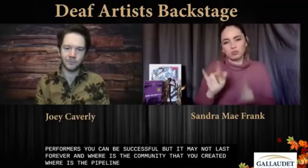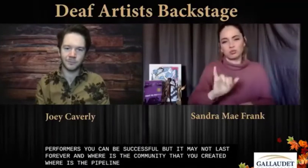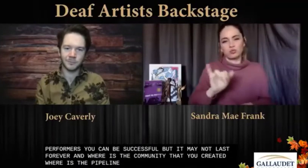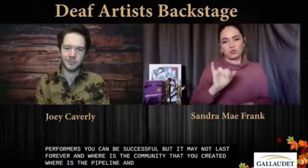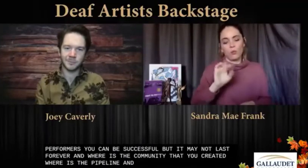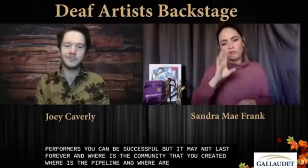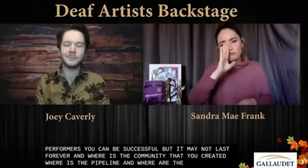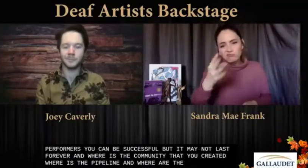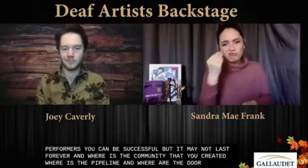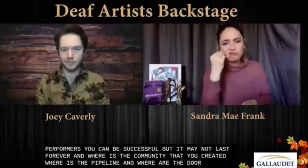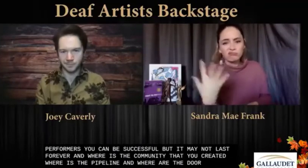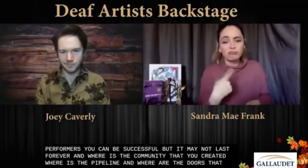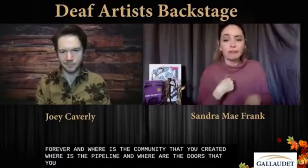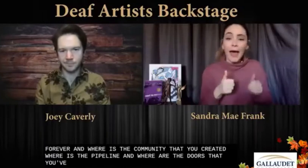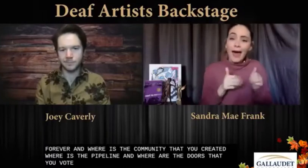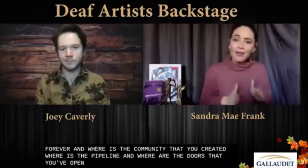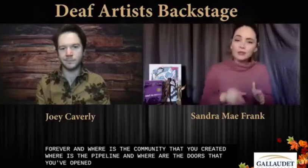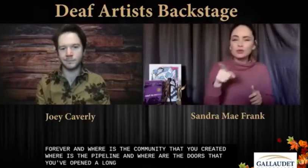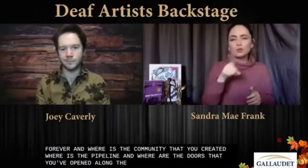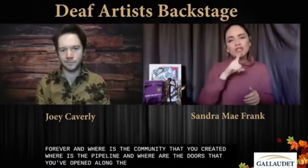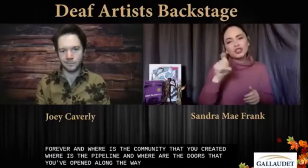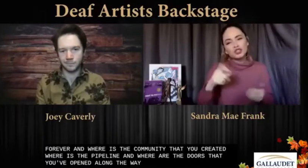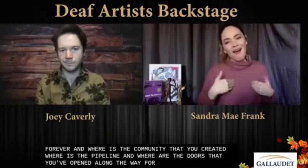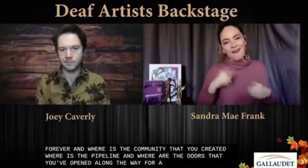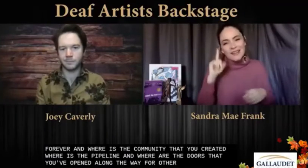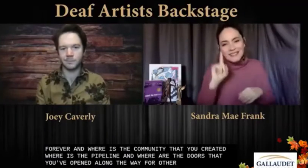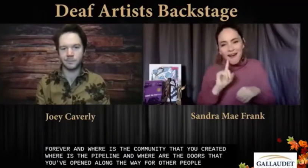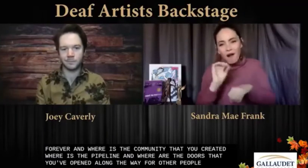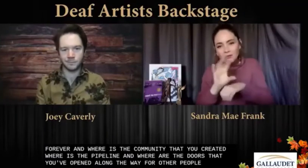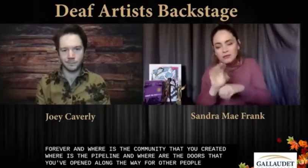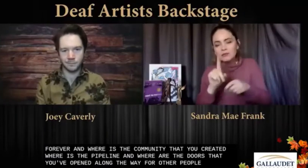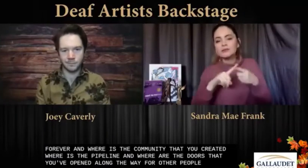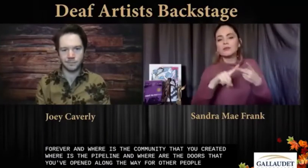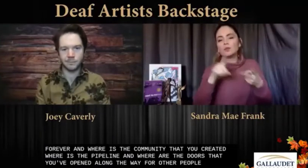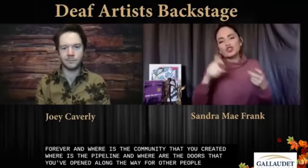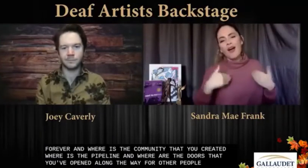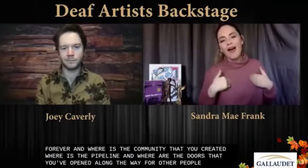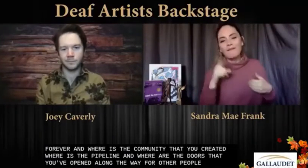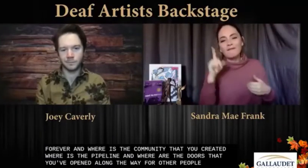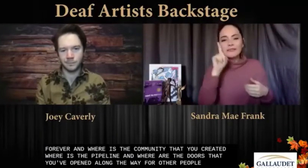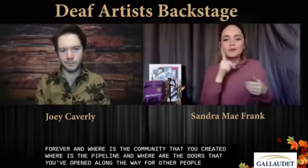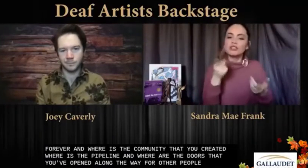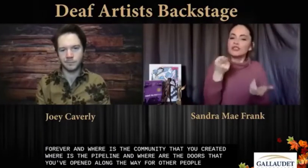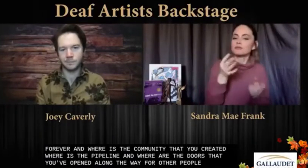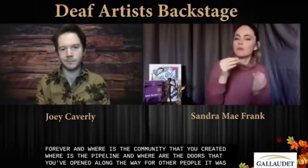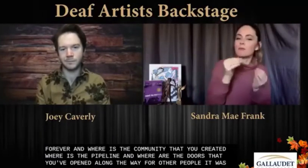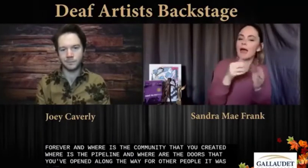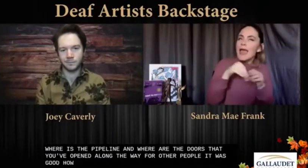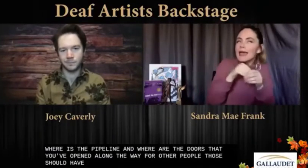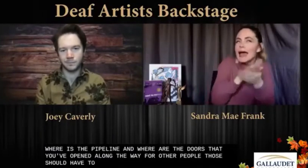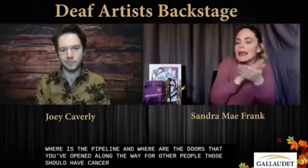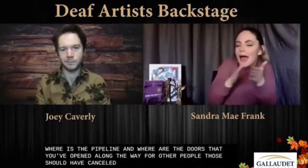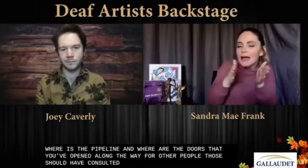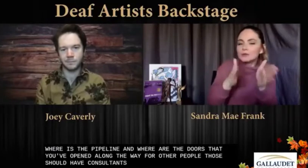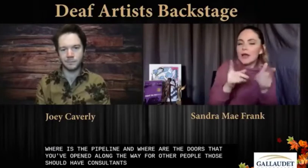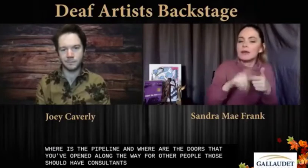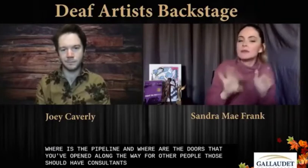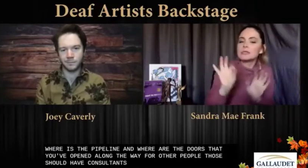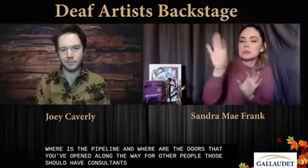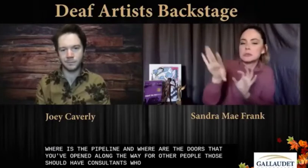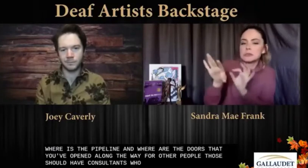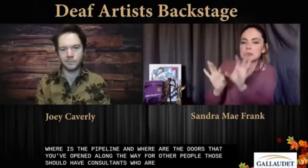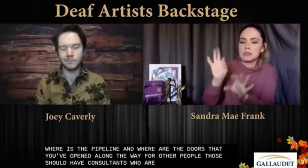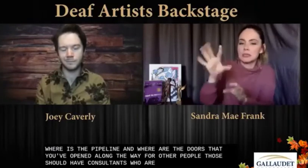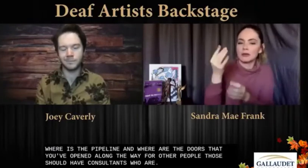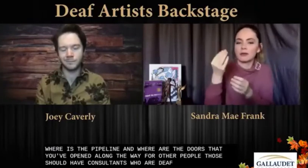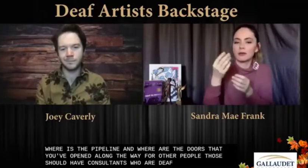and where are the doors that you've opened along the way for other people shows should have consultants who